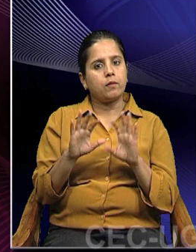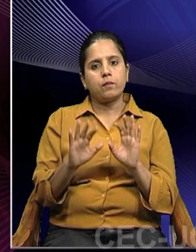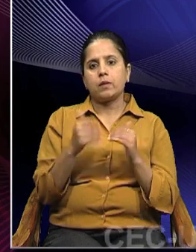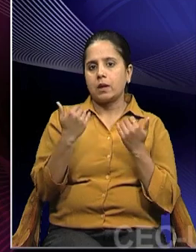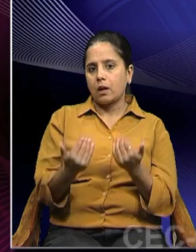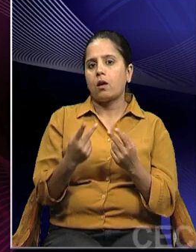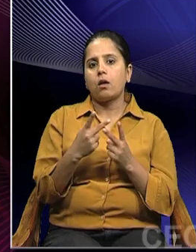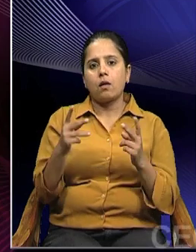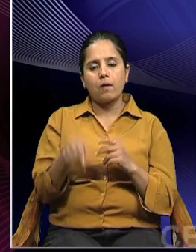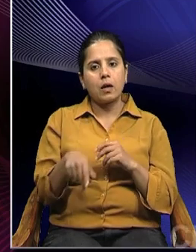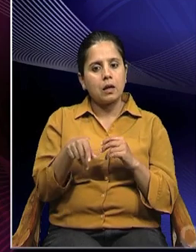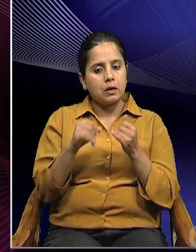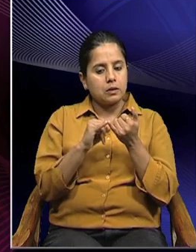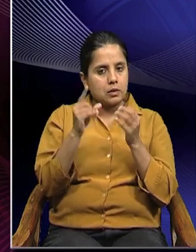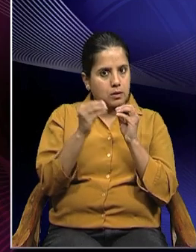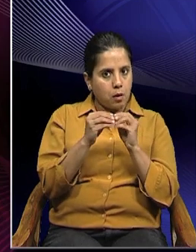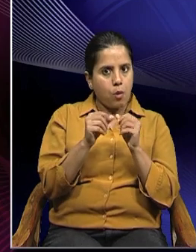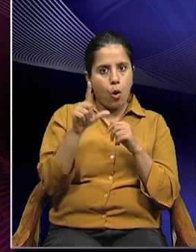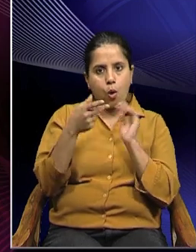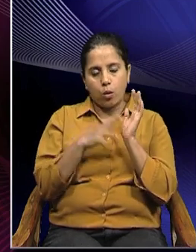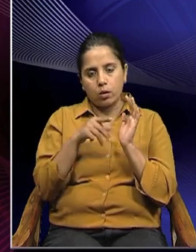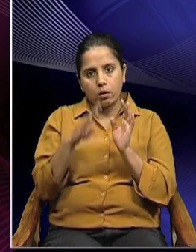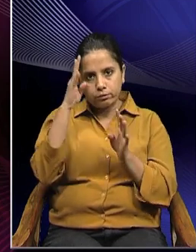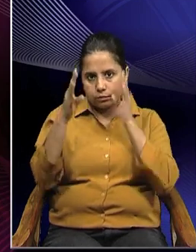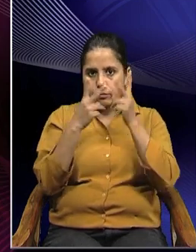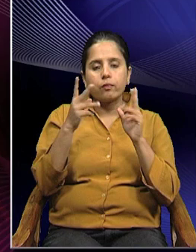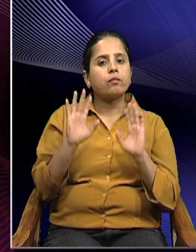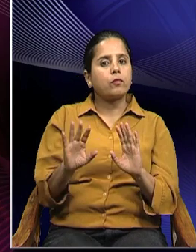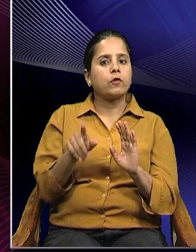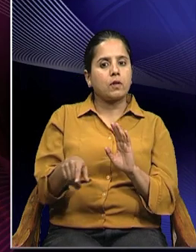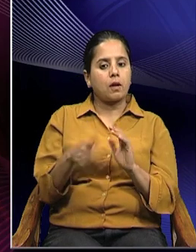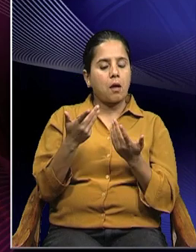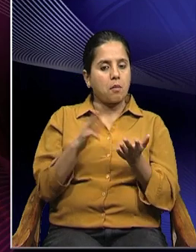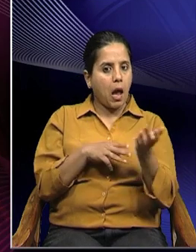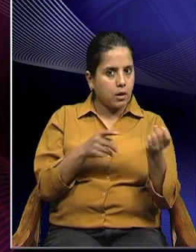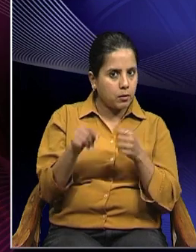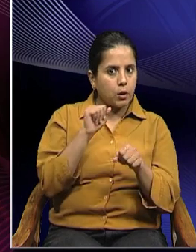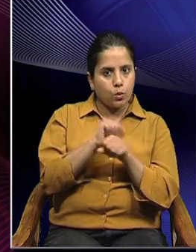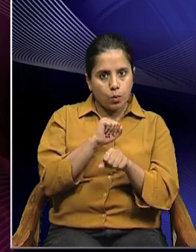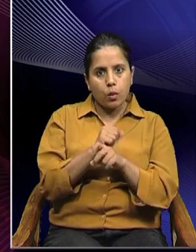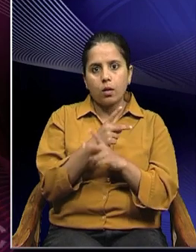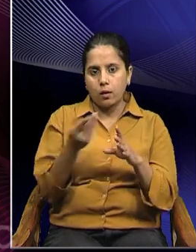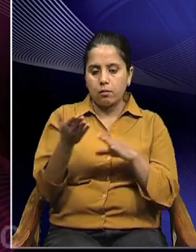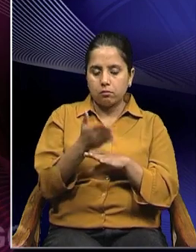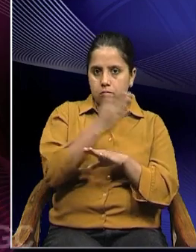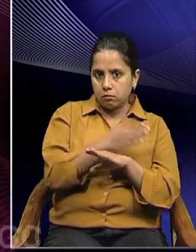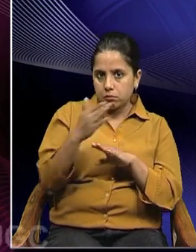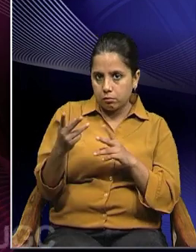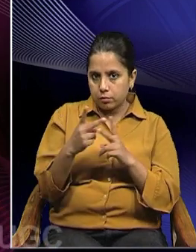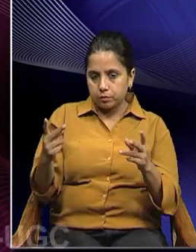the role of subaltern creativity by the way of management verbs and proverbs. So, ideas